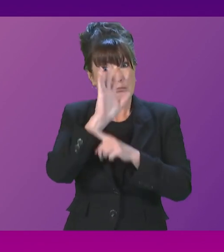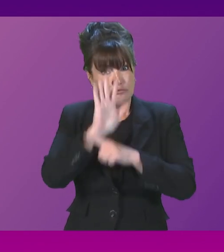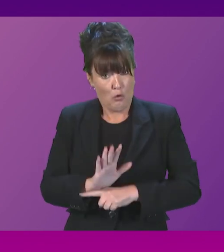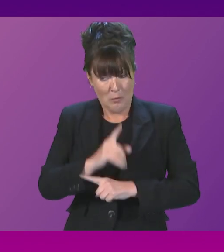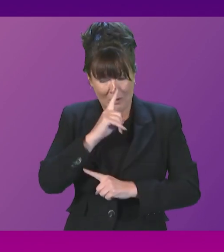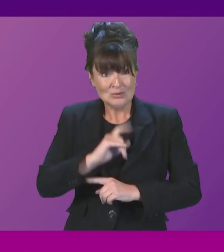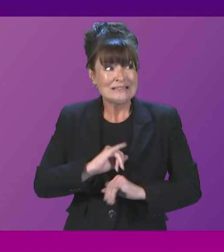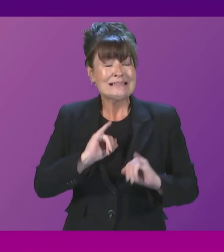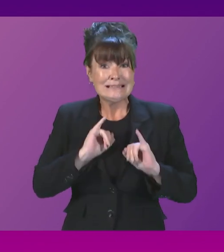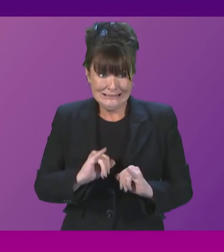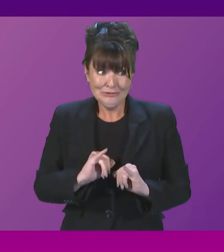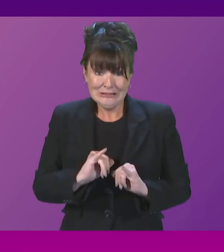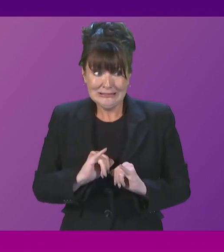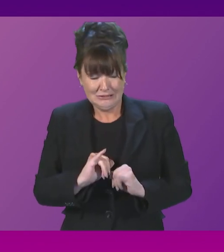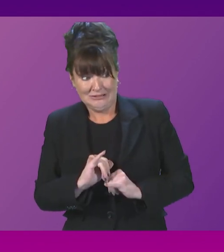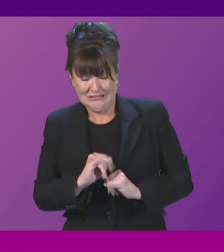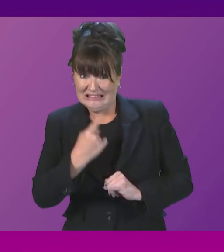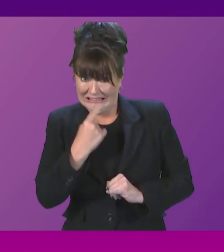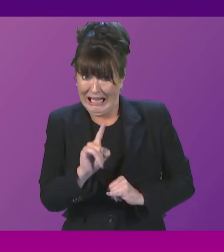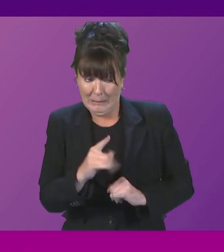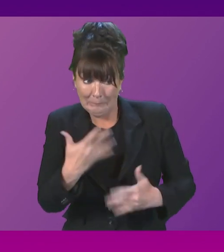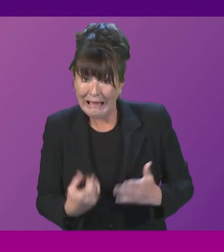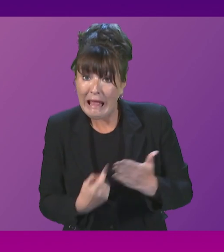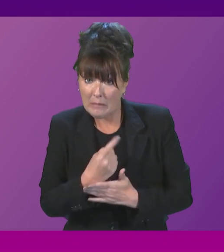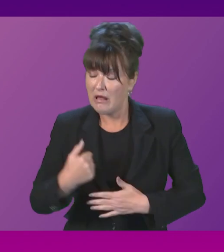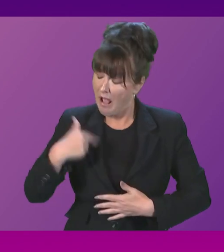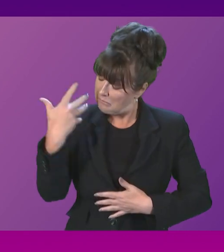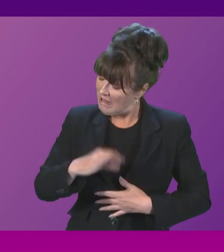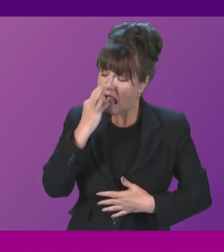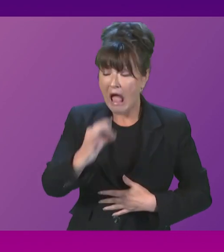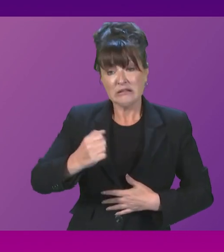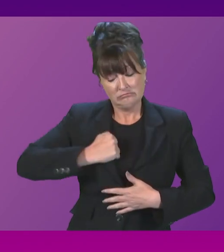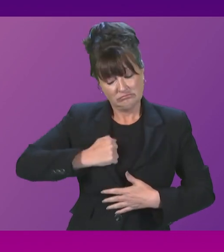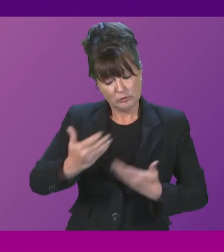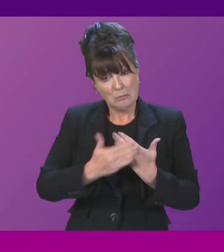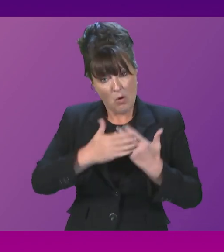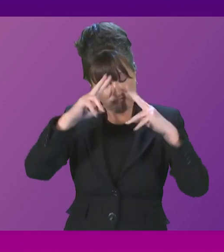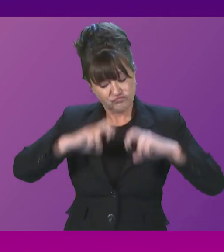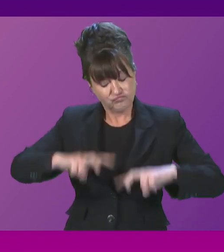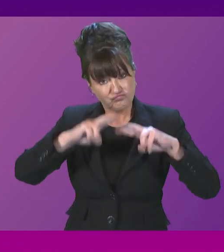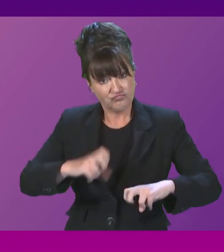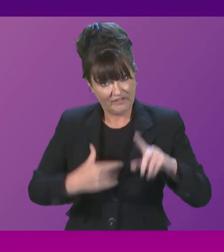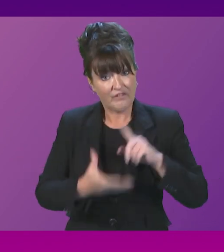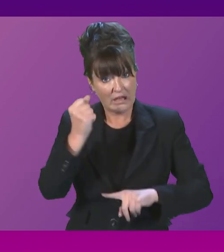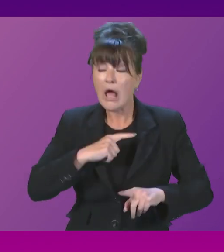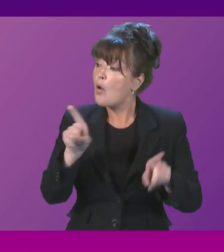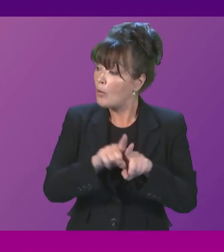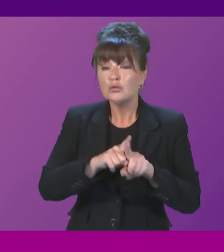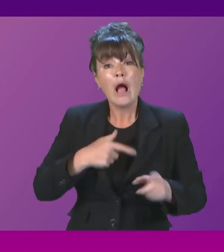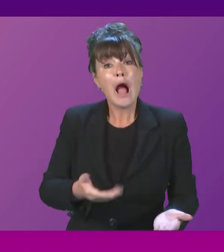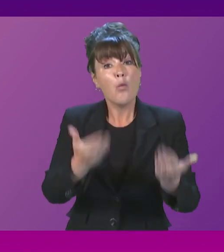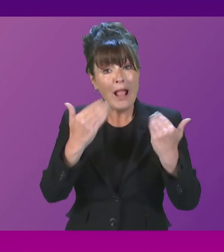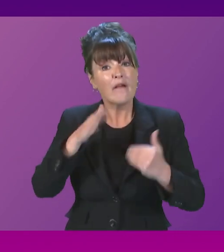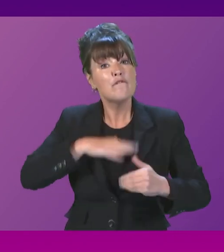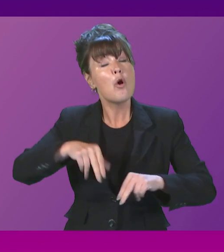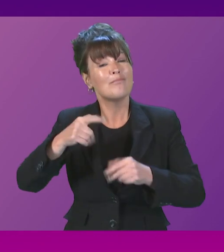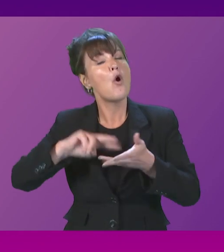I asked the Permanent Secretary to engage with Audit Scotland earlier this week about further investigation. I welcome the confirmation from